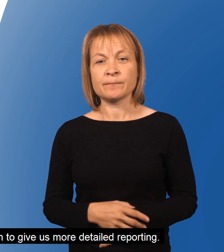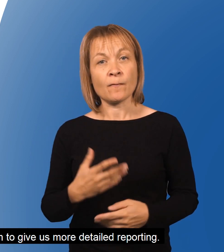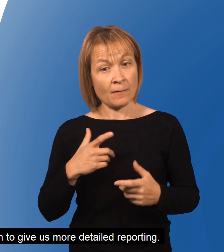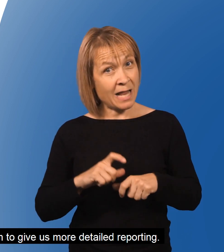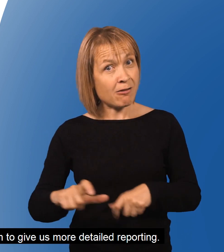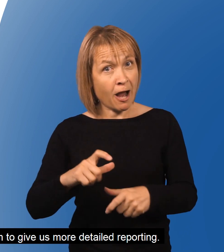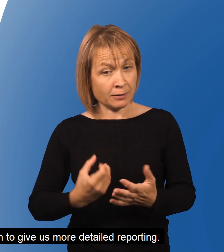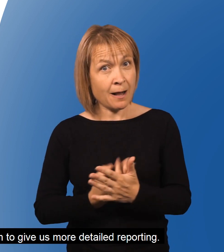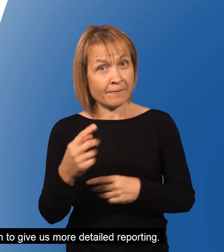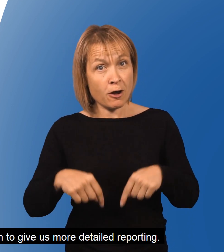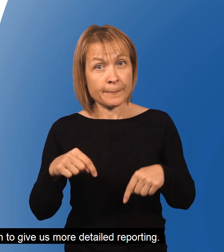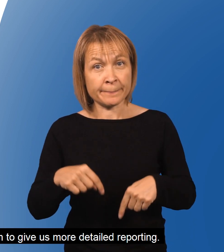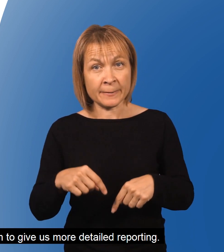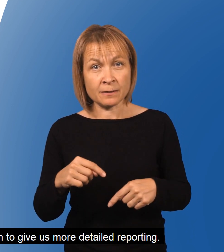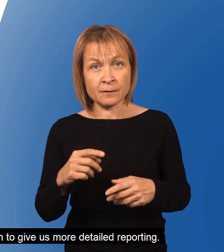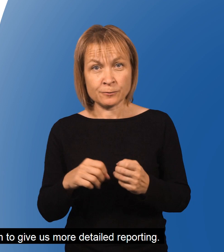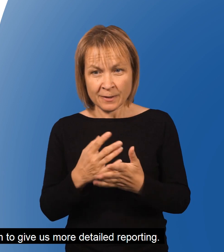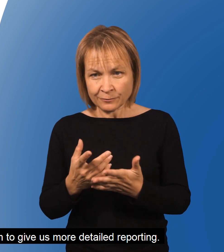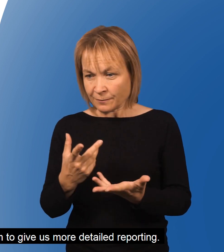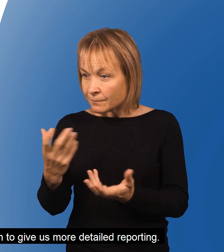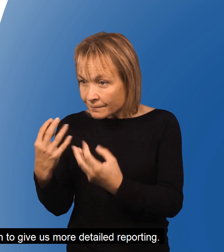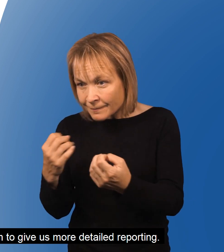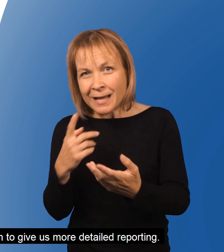We are developing the system to give us more detailed reporting.